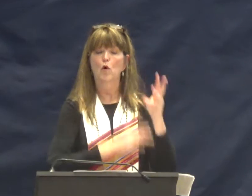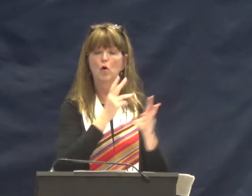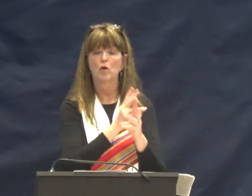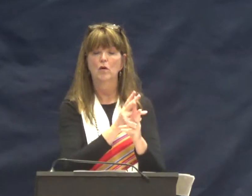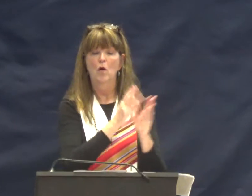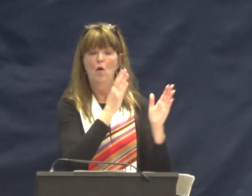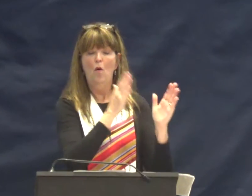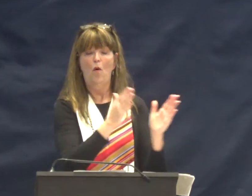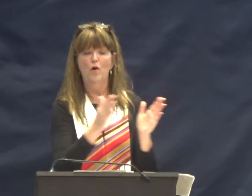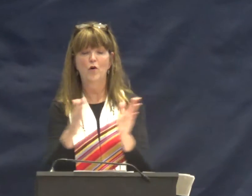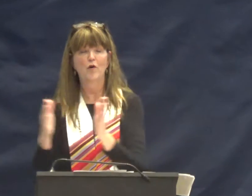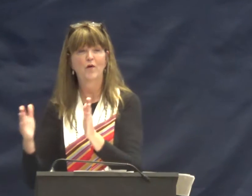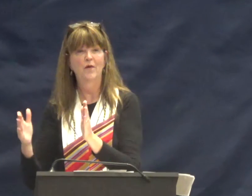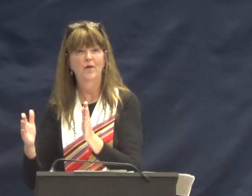Jesus brought the new world order